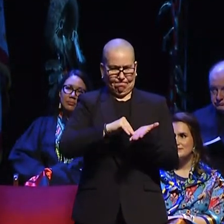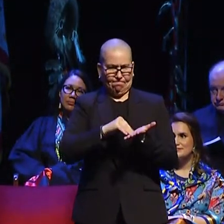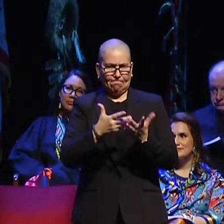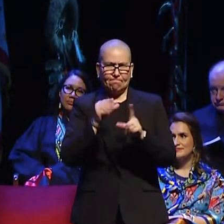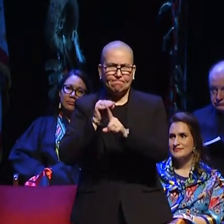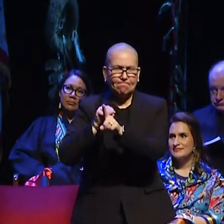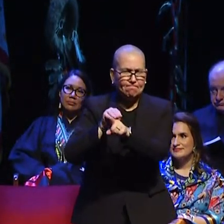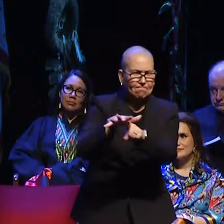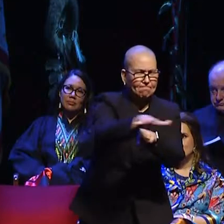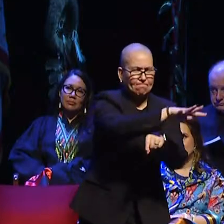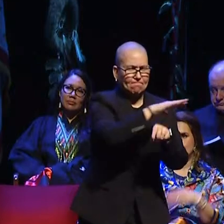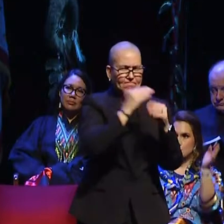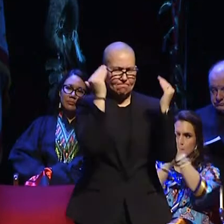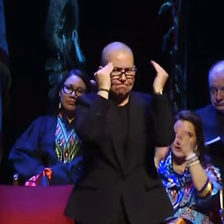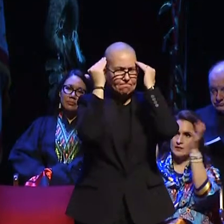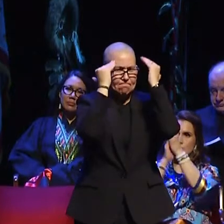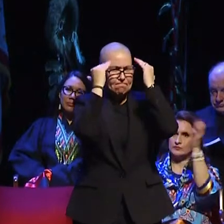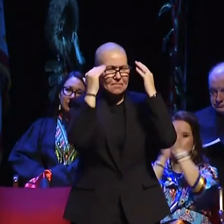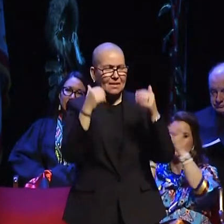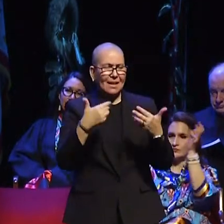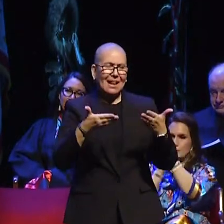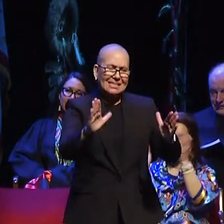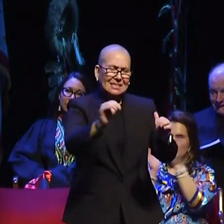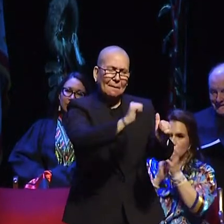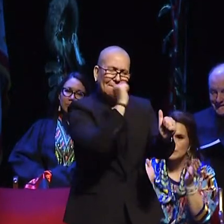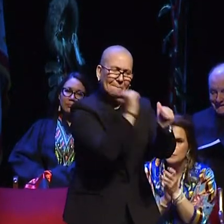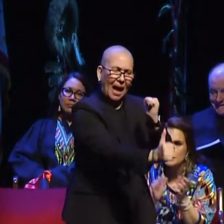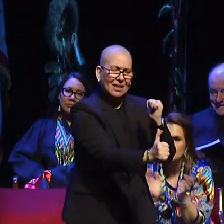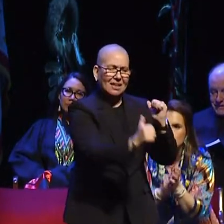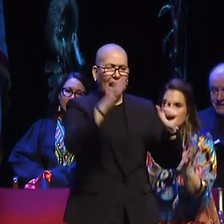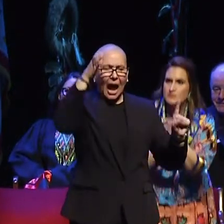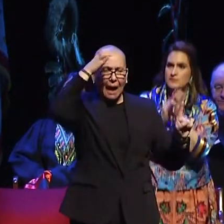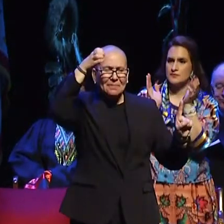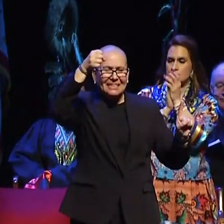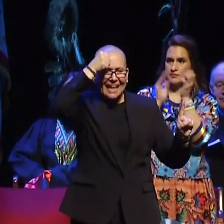pass common sense gun legislation to make it more.